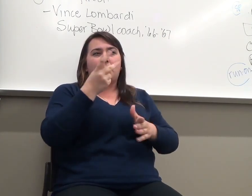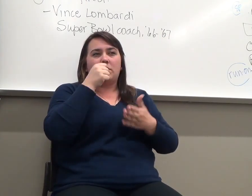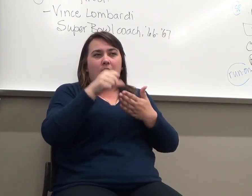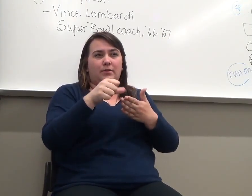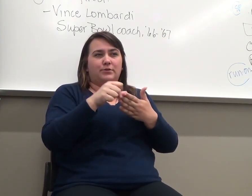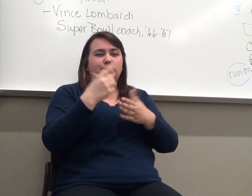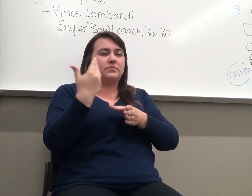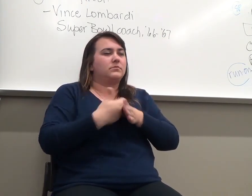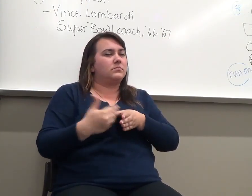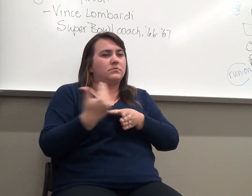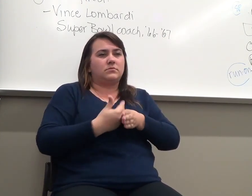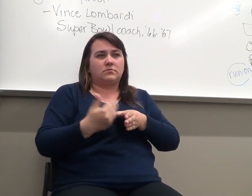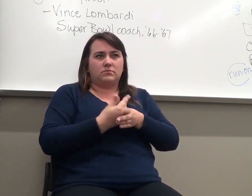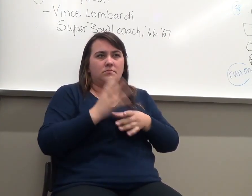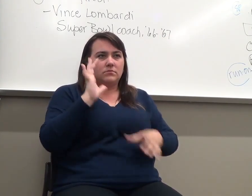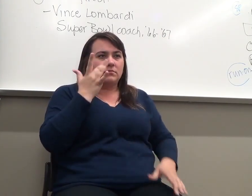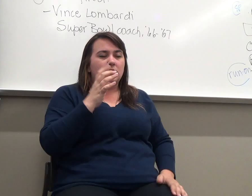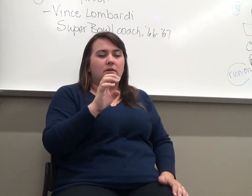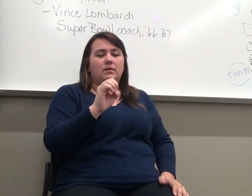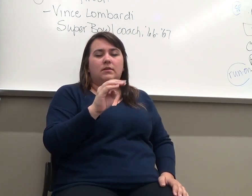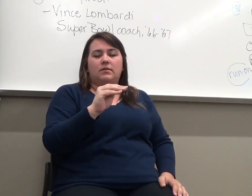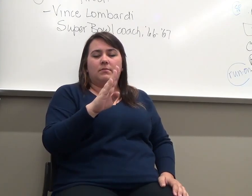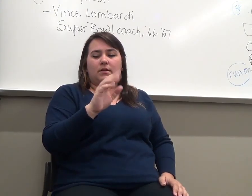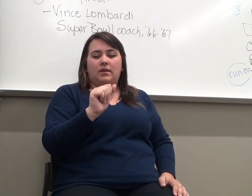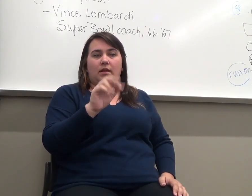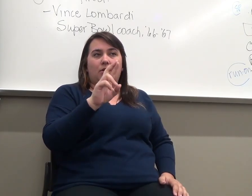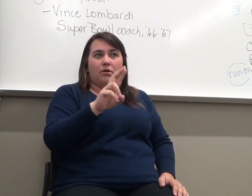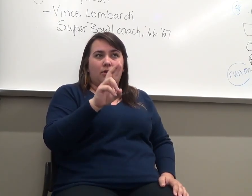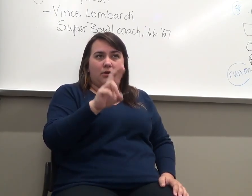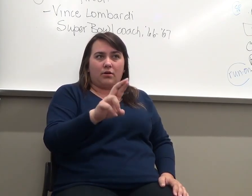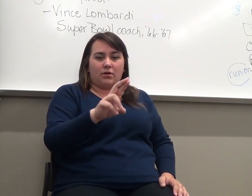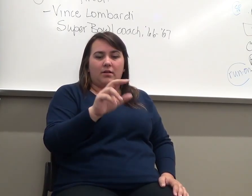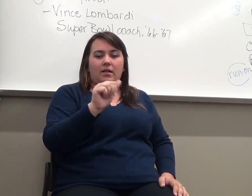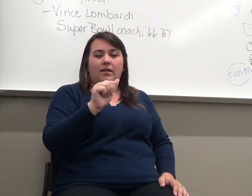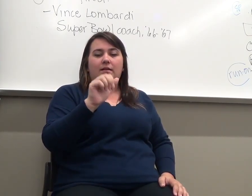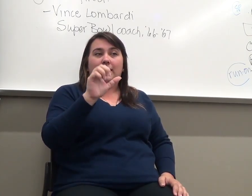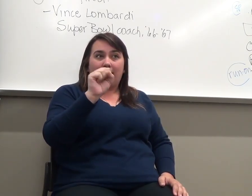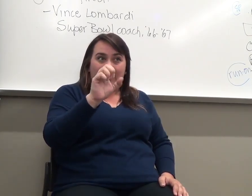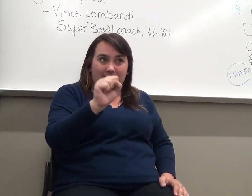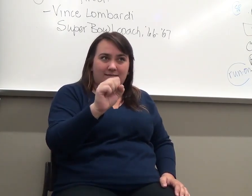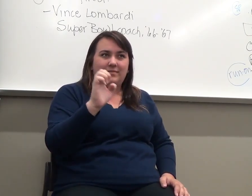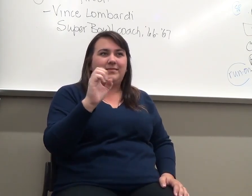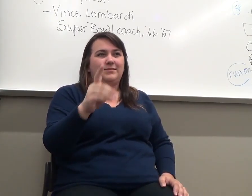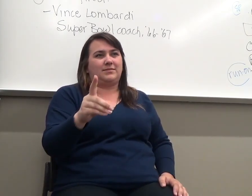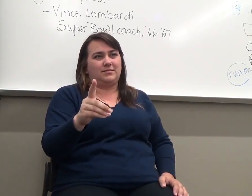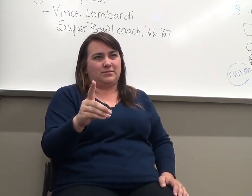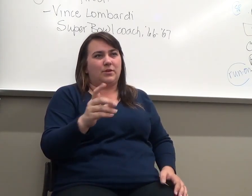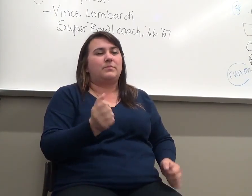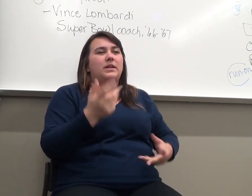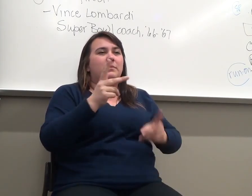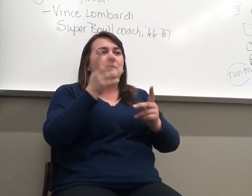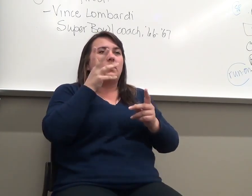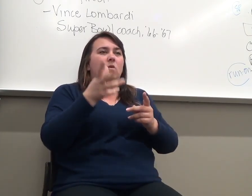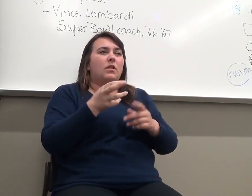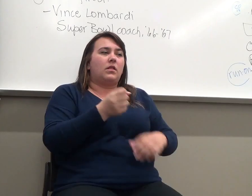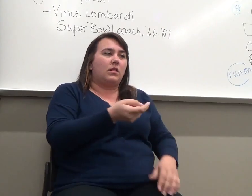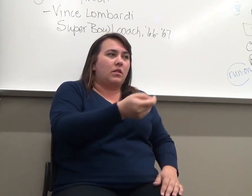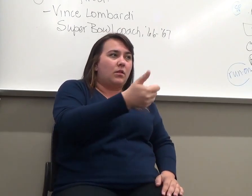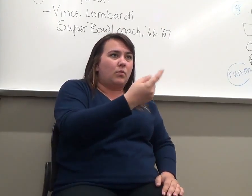annoyance. Embarrassed has 2 R's and 2 S's. Okay, but that one I think Microsoft